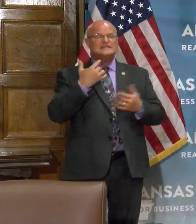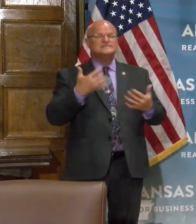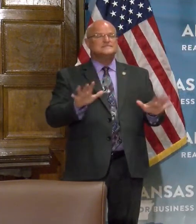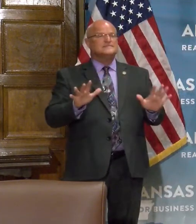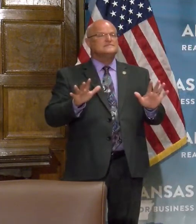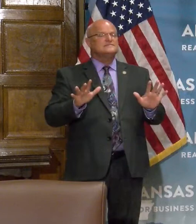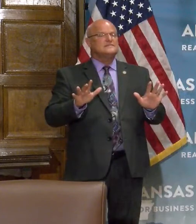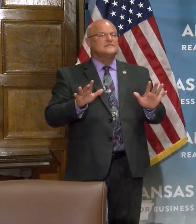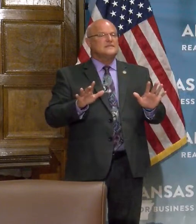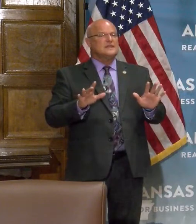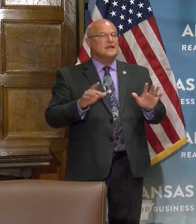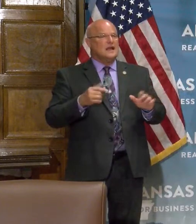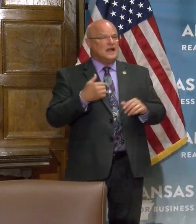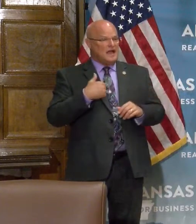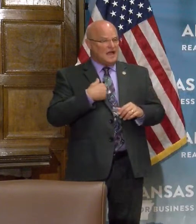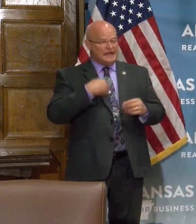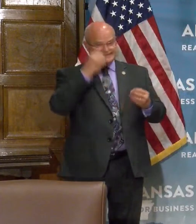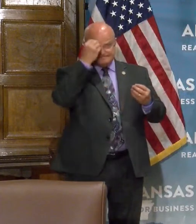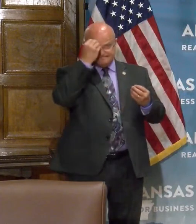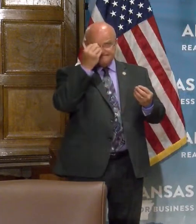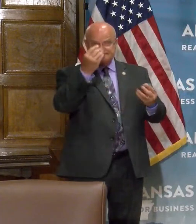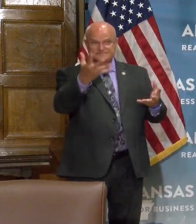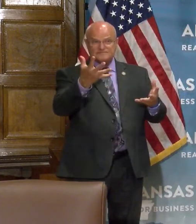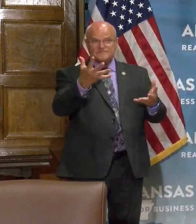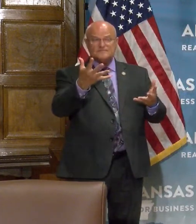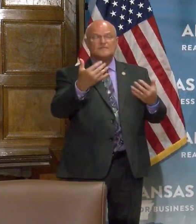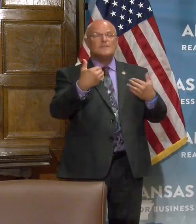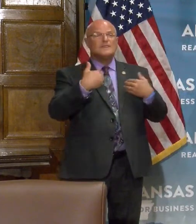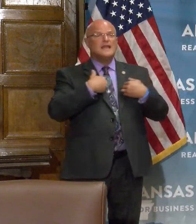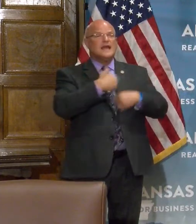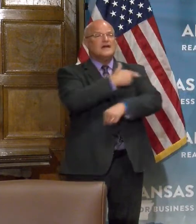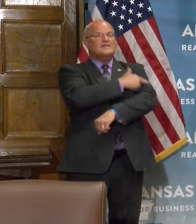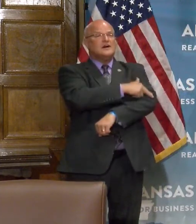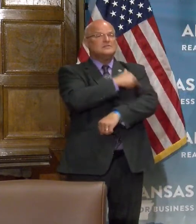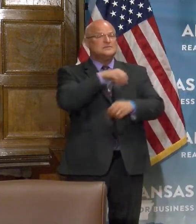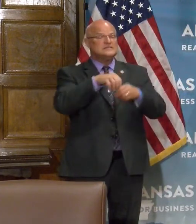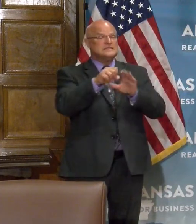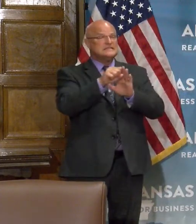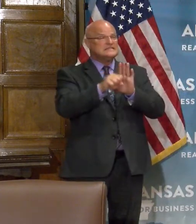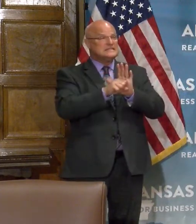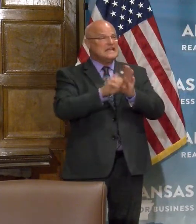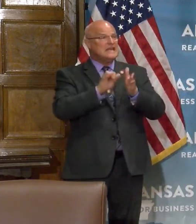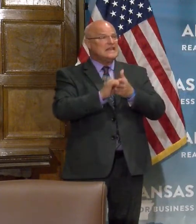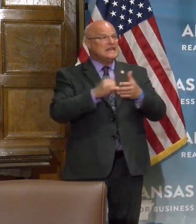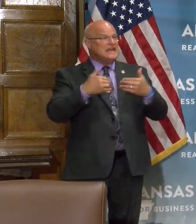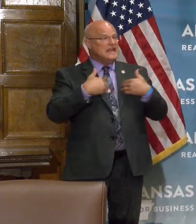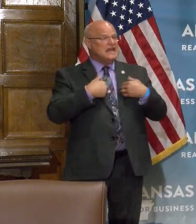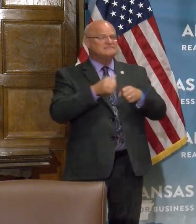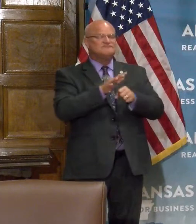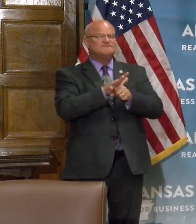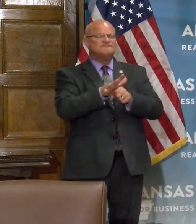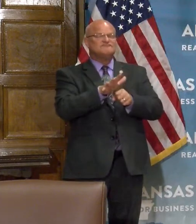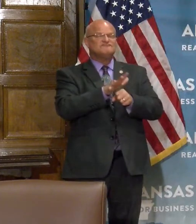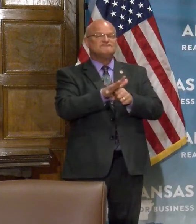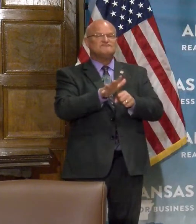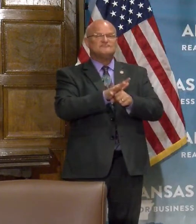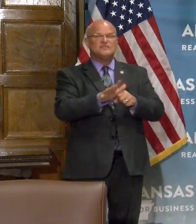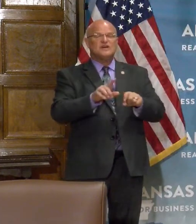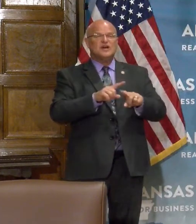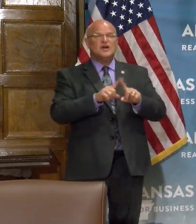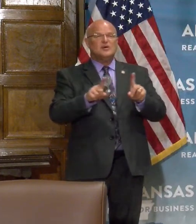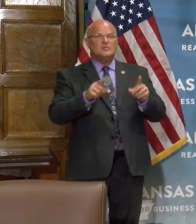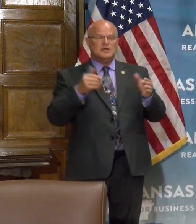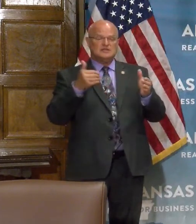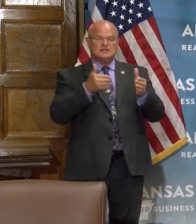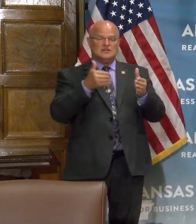CEOs have said. I will say that there are hospitals within the state that have adequate resources but are